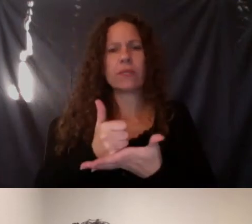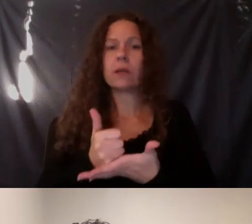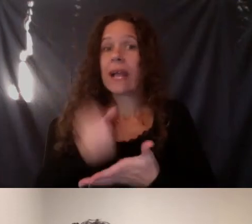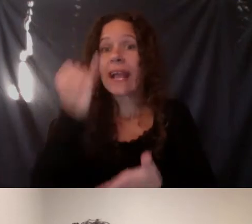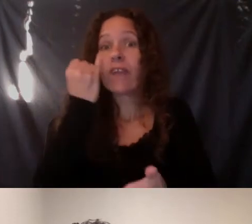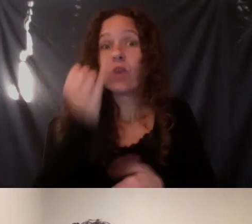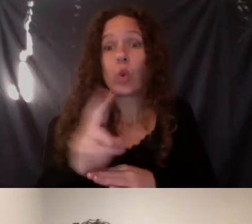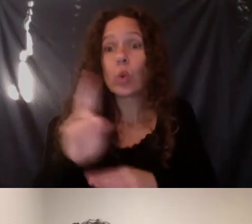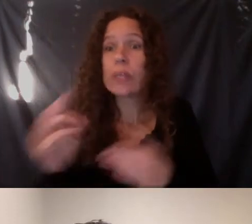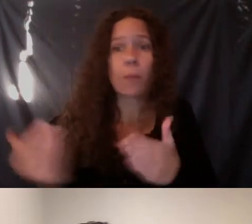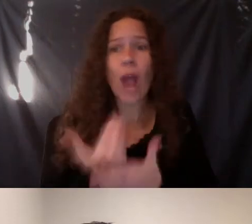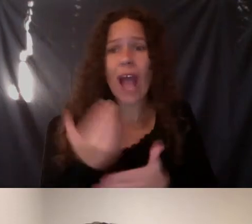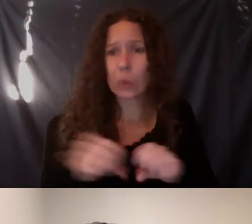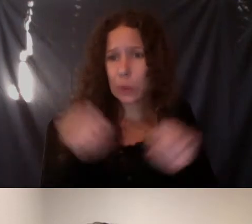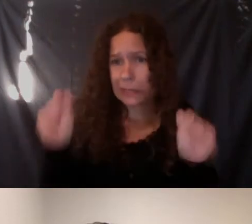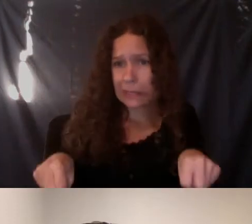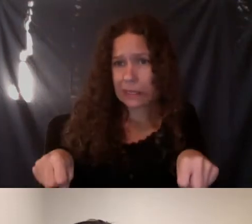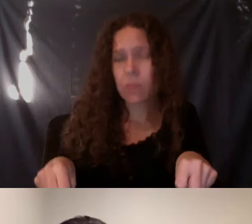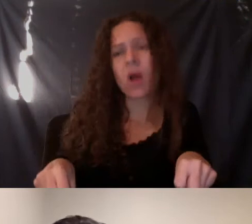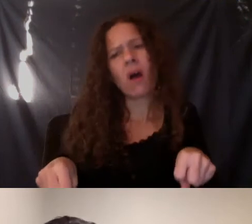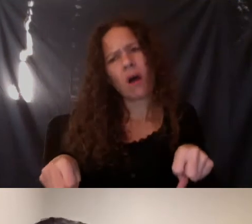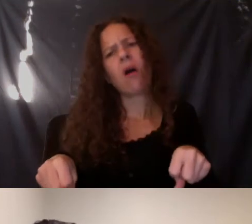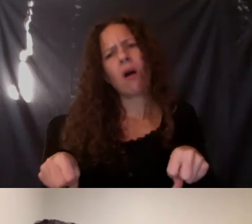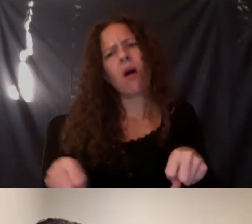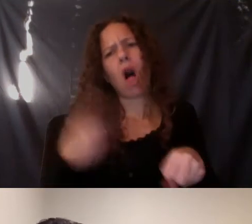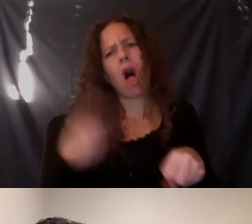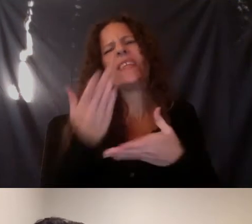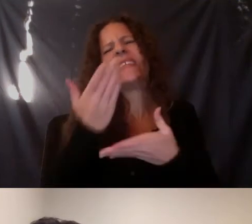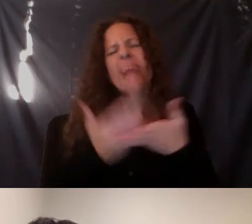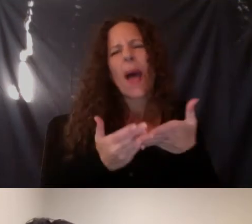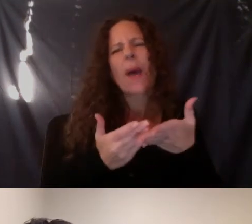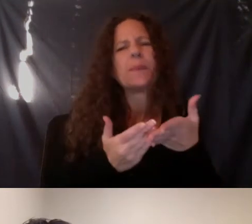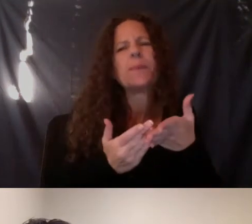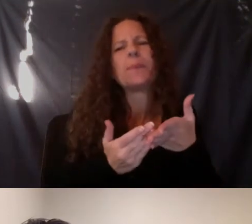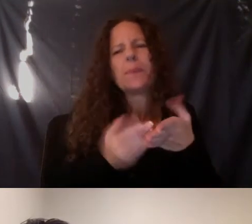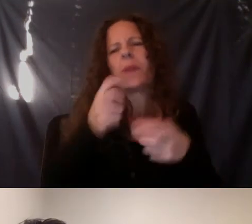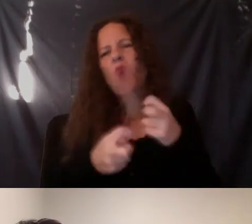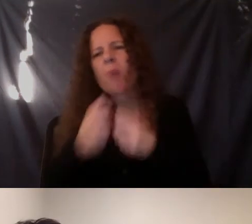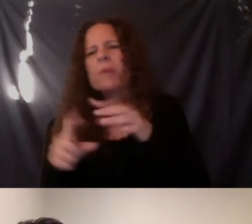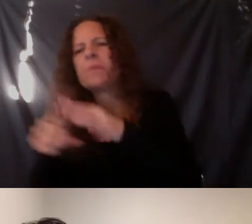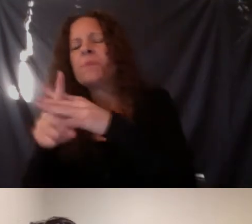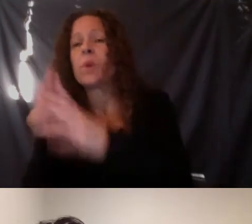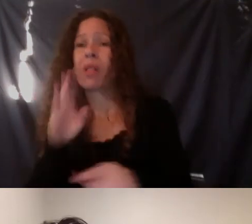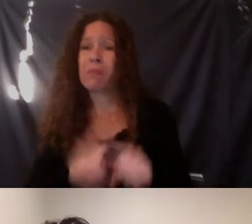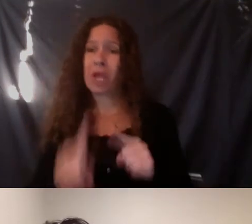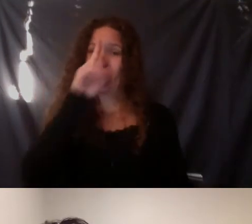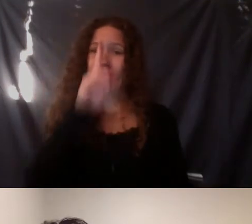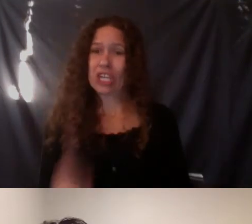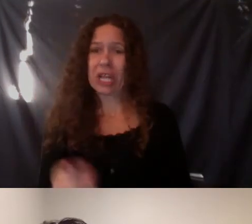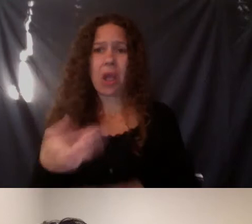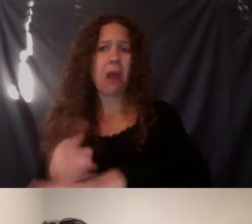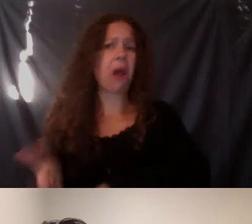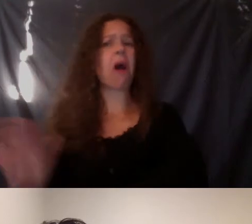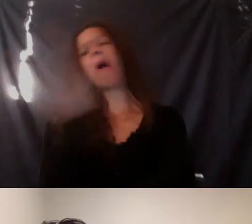a brand new system, you're always going to have a couple of hiccups, but the truth of the matter is it was just a huge improvement, and there was no way in